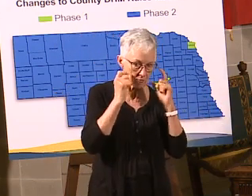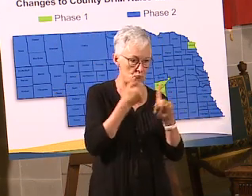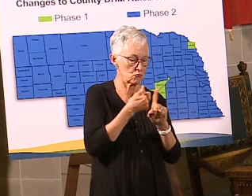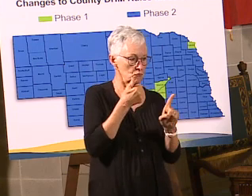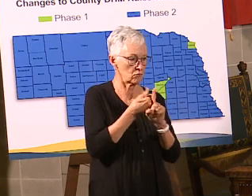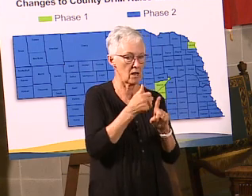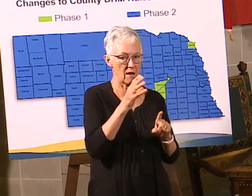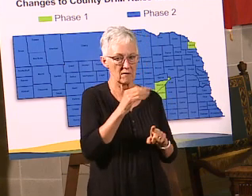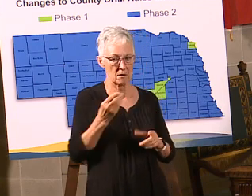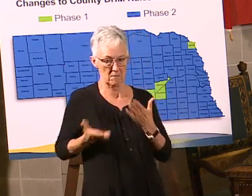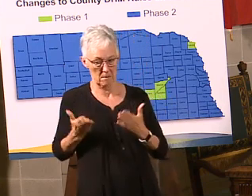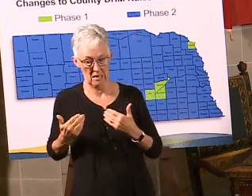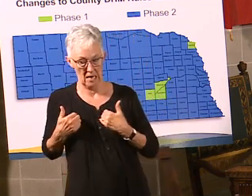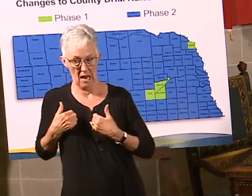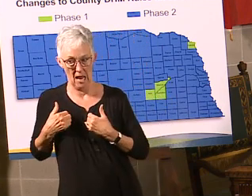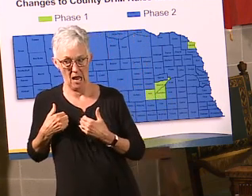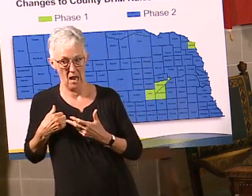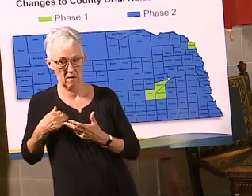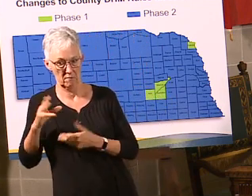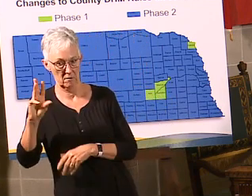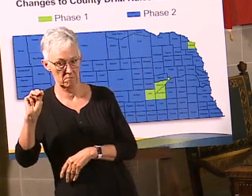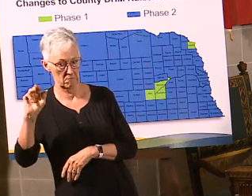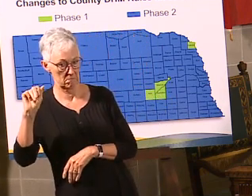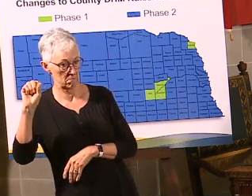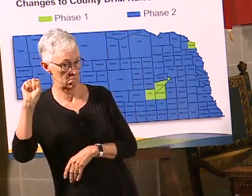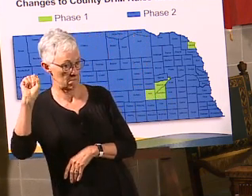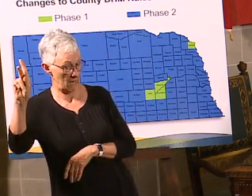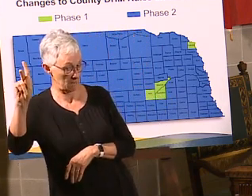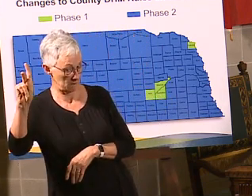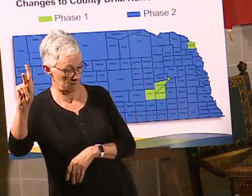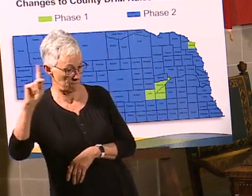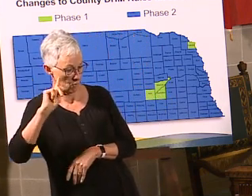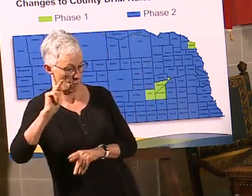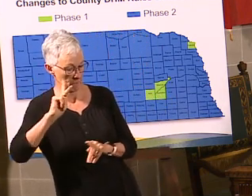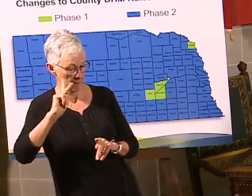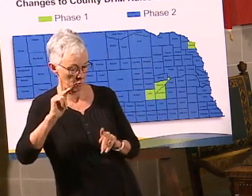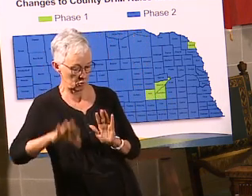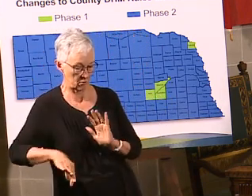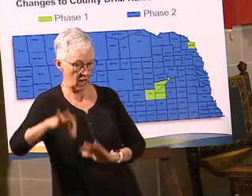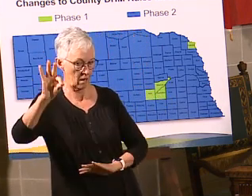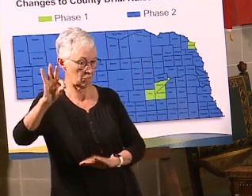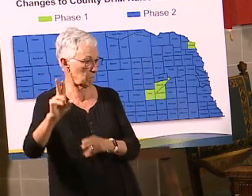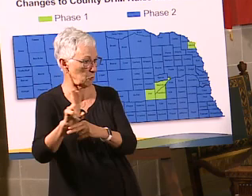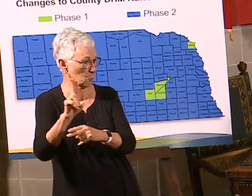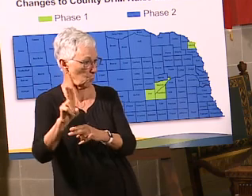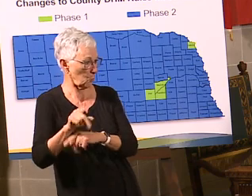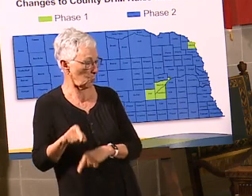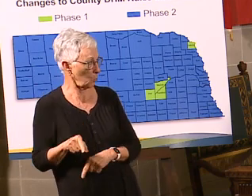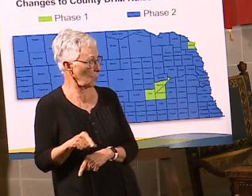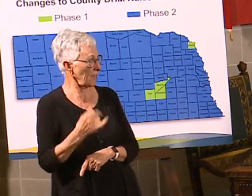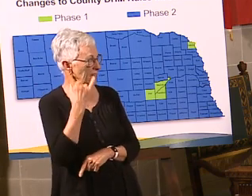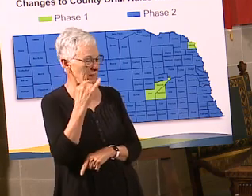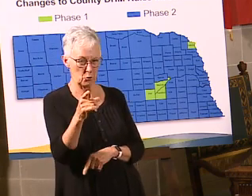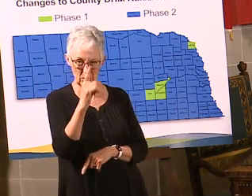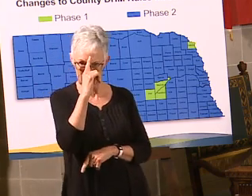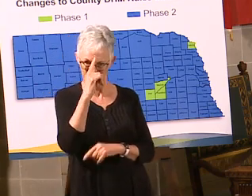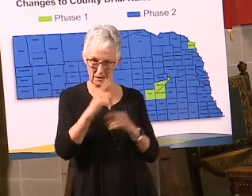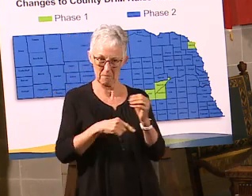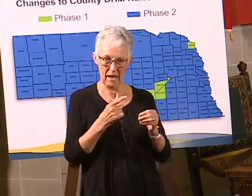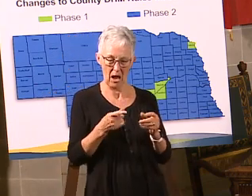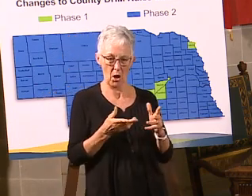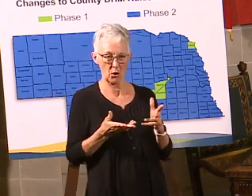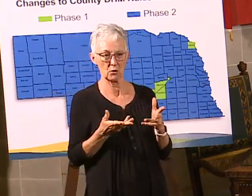for other people to use, because that's going to be best practice for people to use masks when they come in to a yard sale. If you think about just running it maybe like a